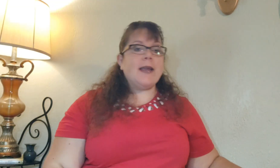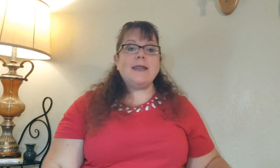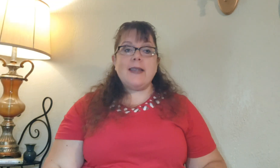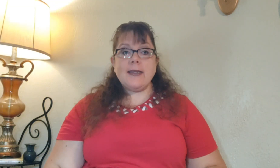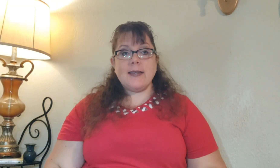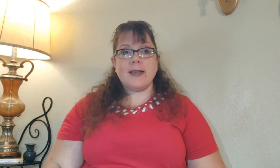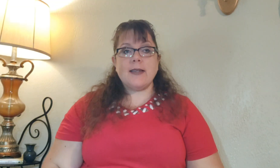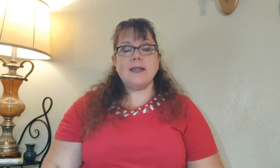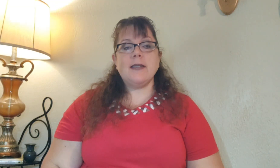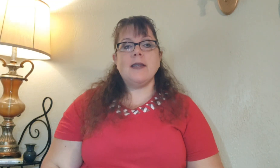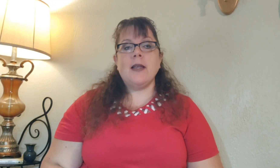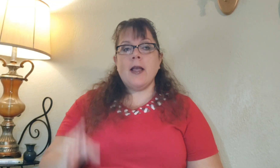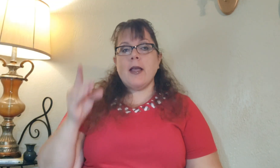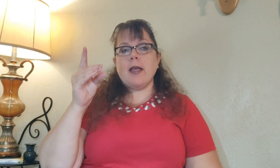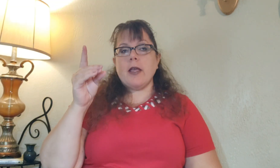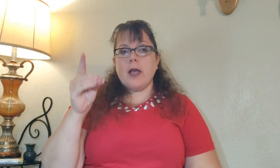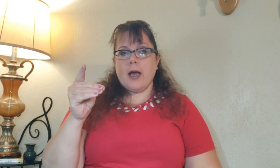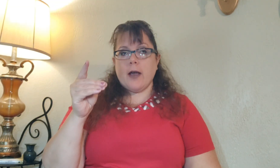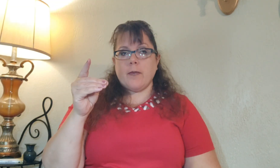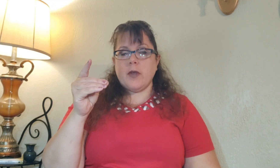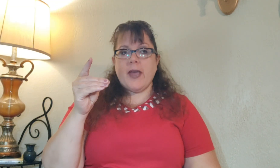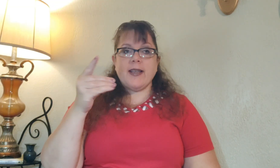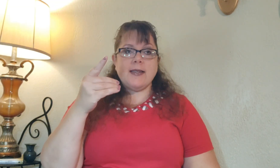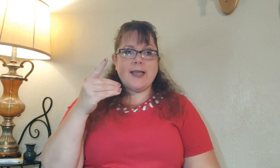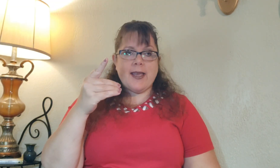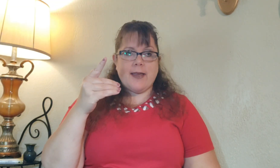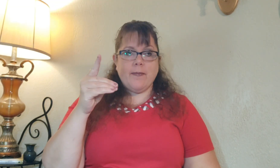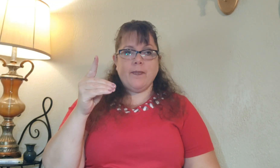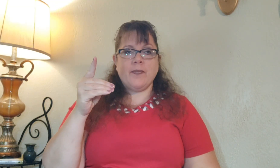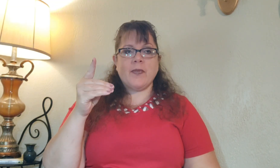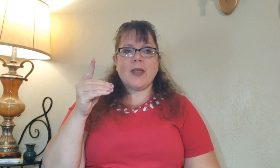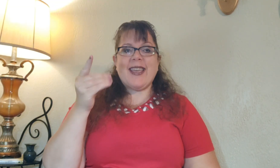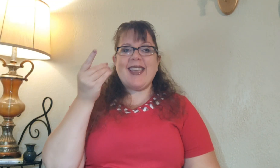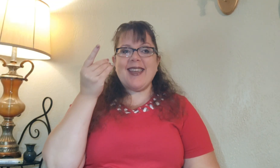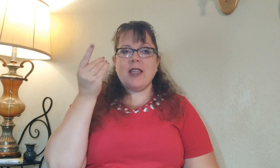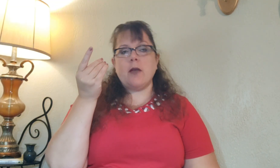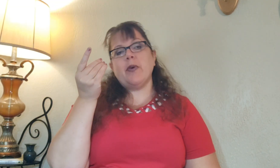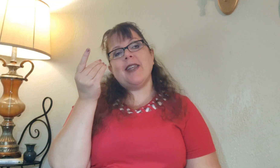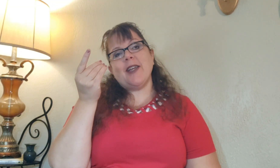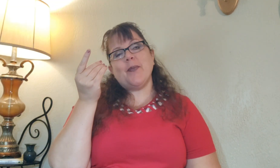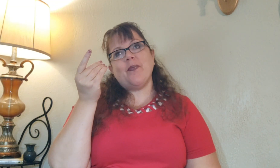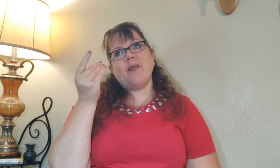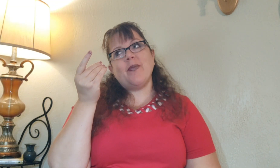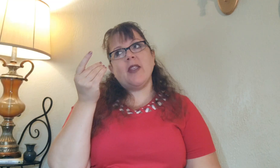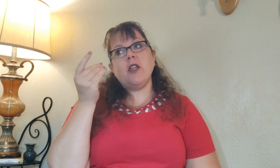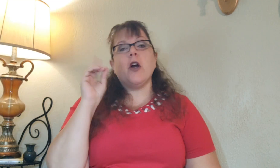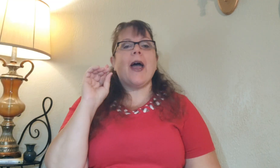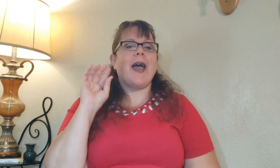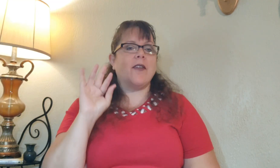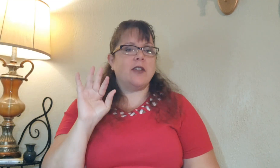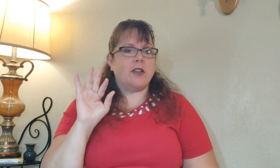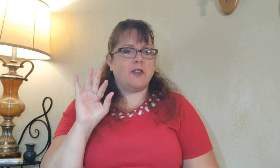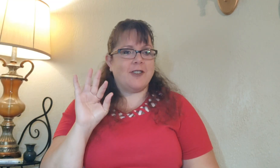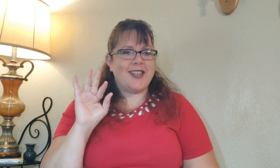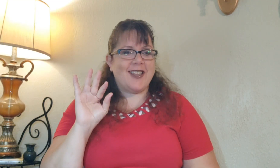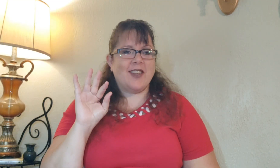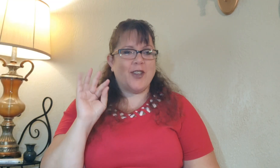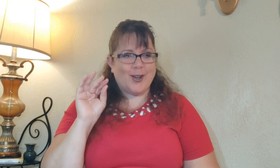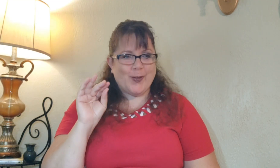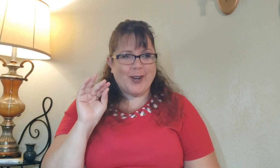In dentist, you make a D, and then you put it, you don't have to touch your teeth if you don't